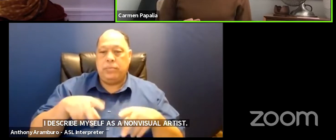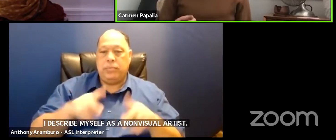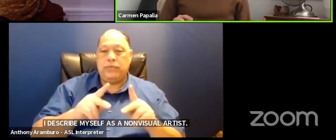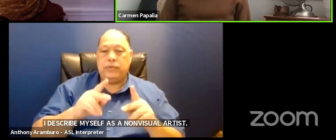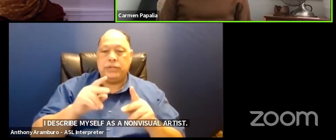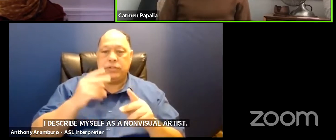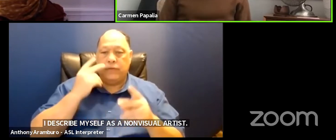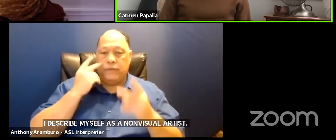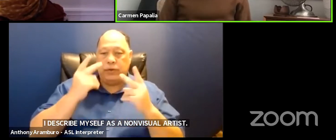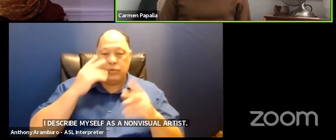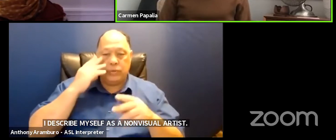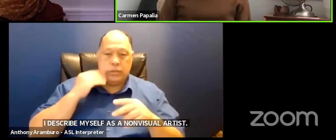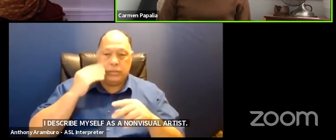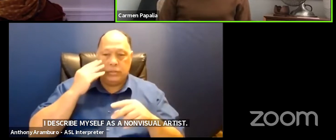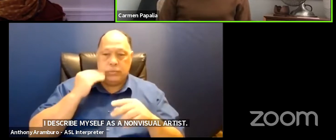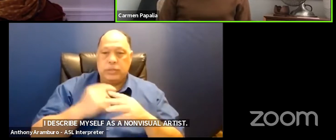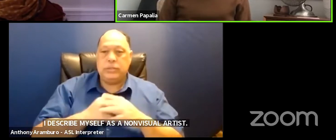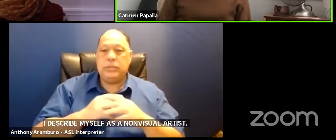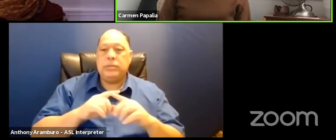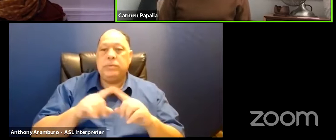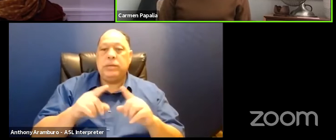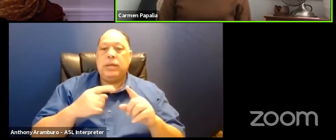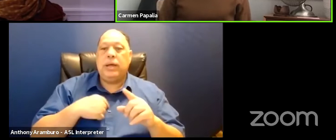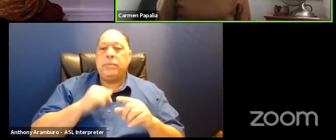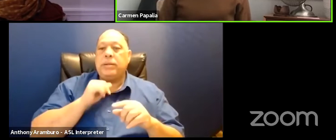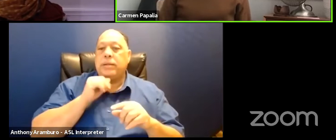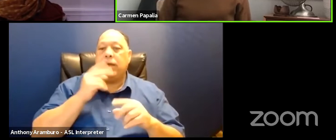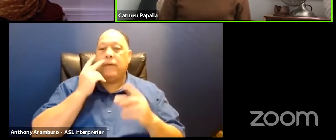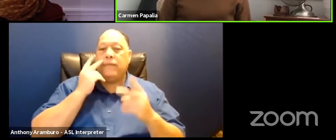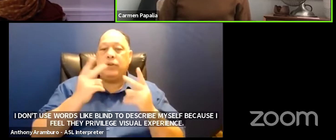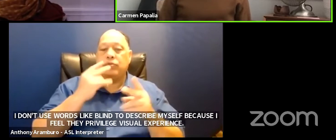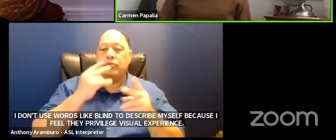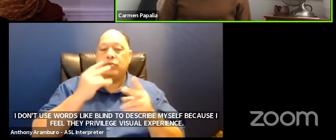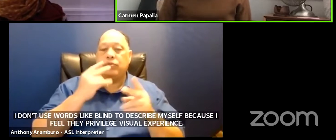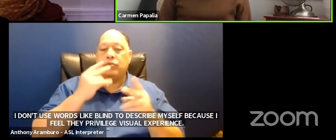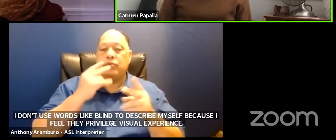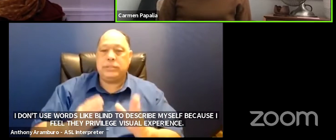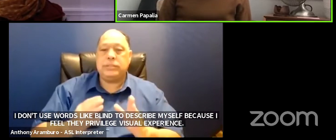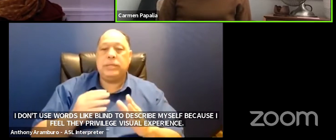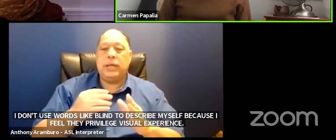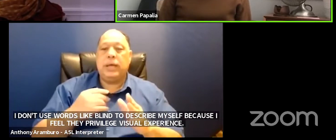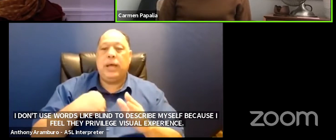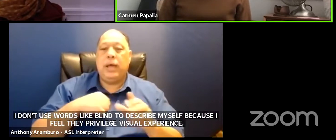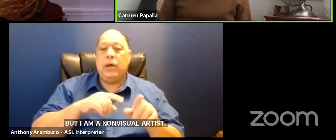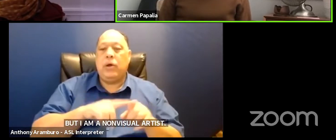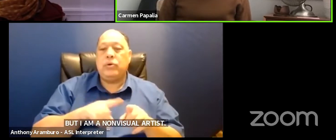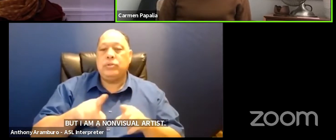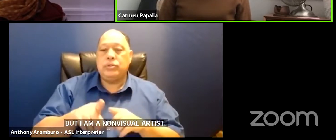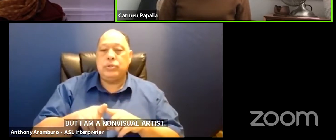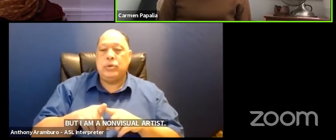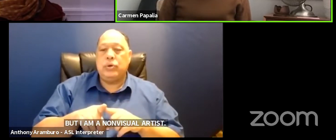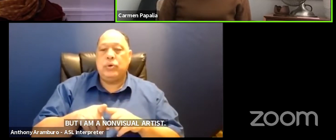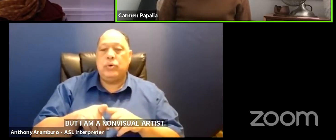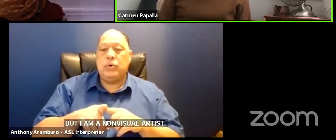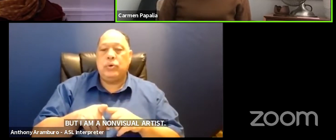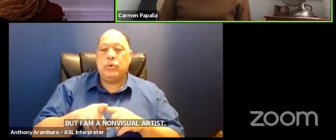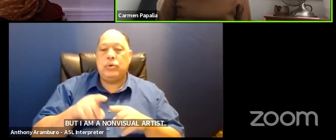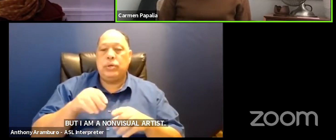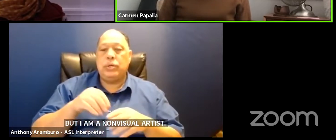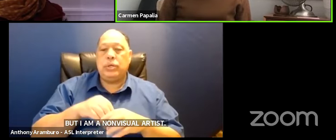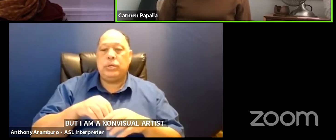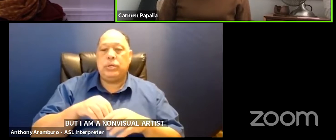experience, but I am a non-visual artist. I also, in socially